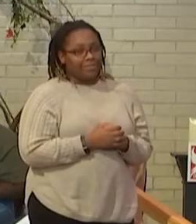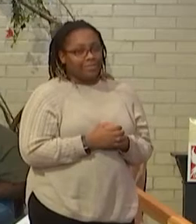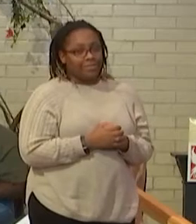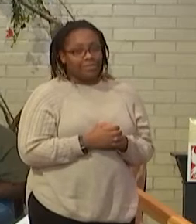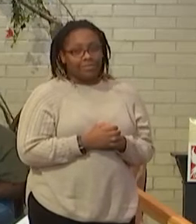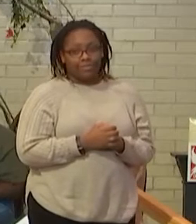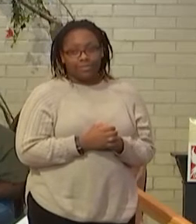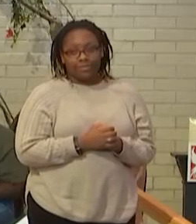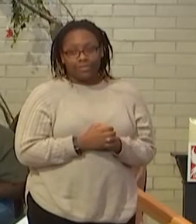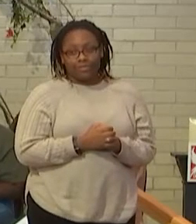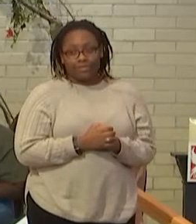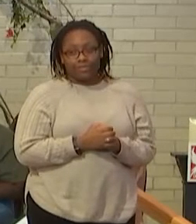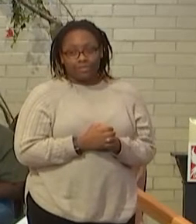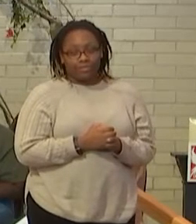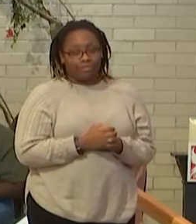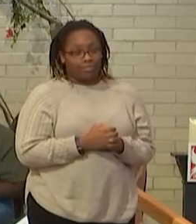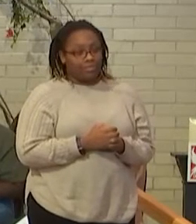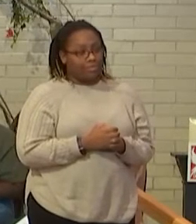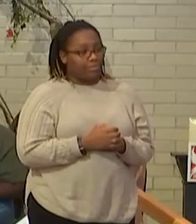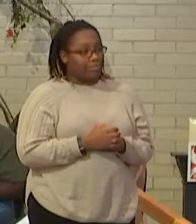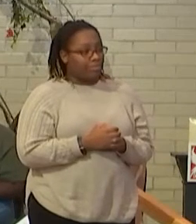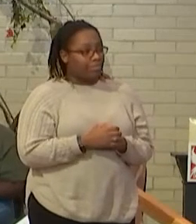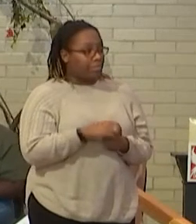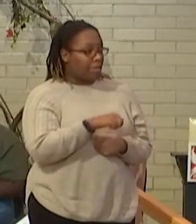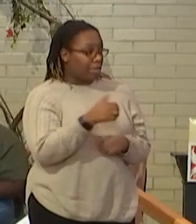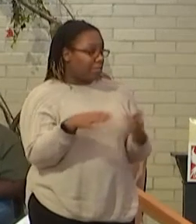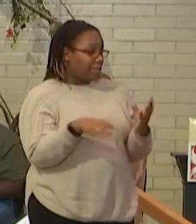anybody else want to add to any of that?